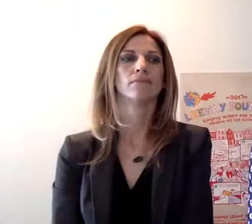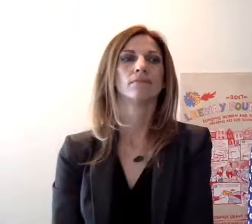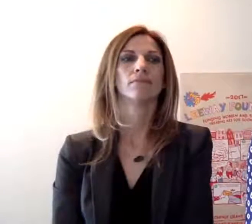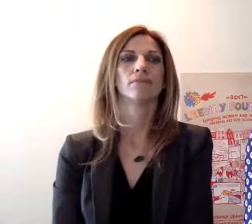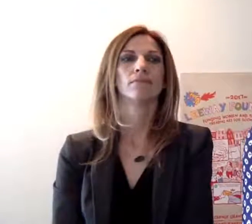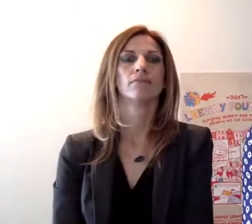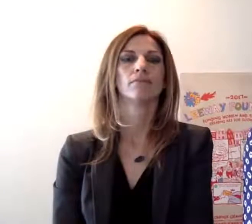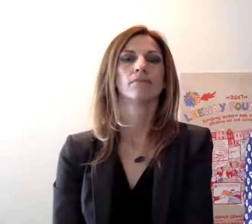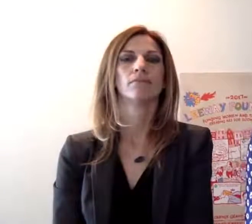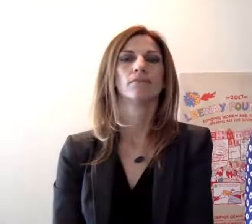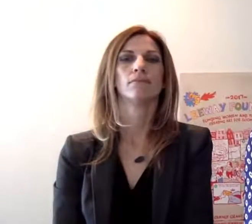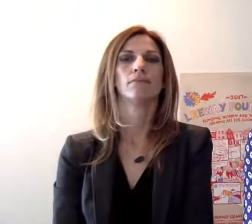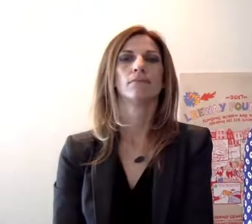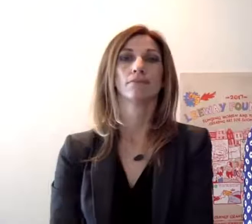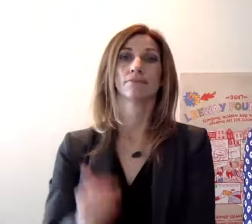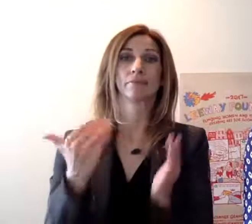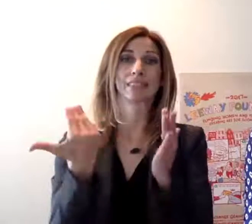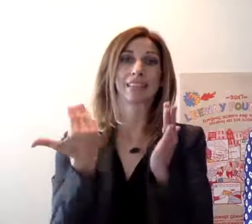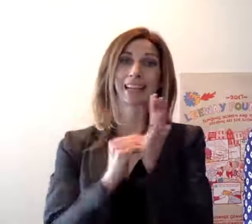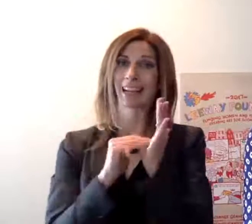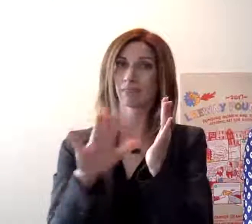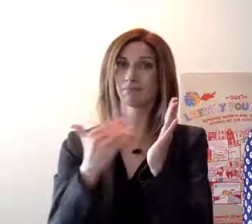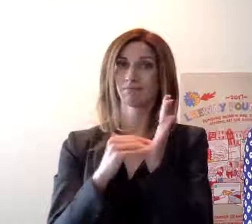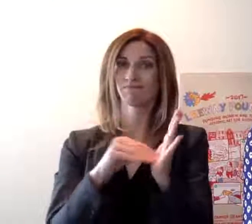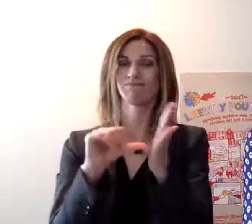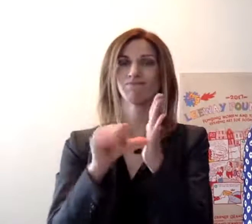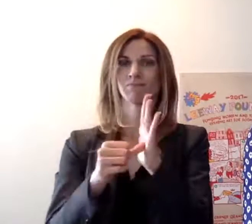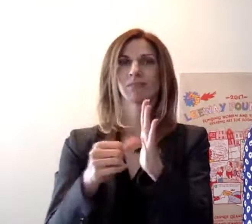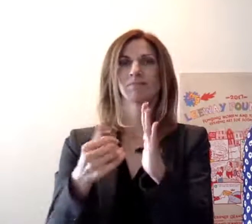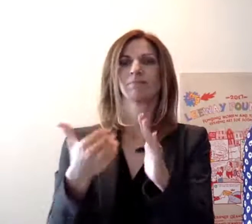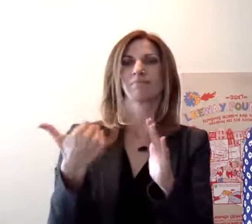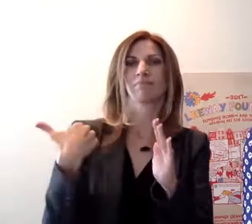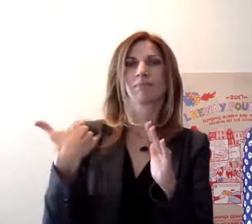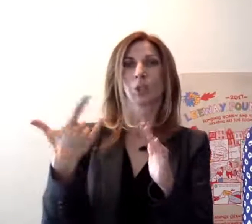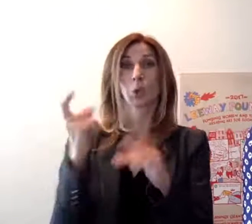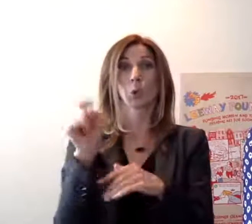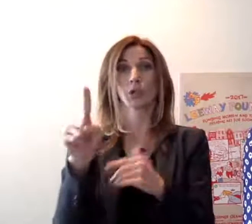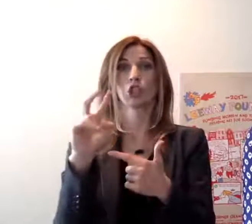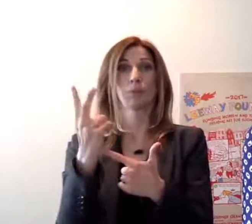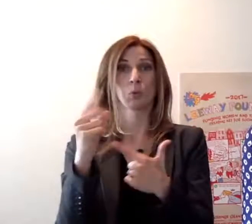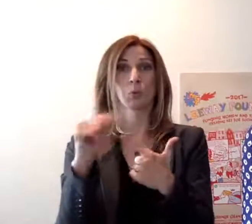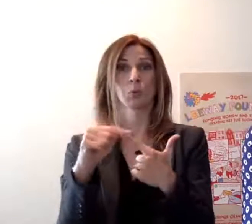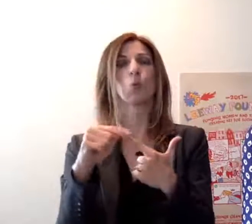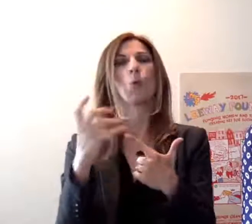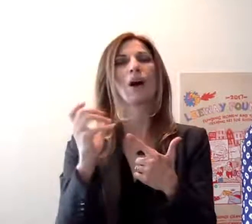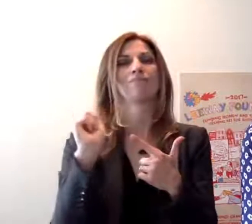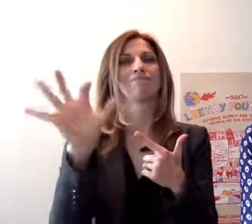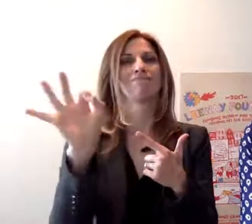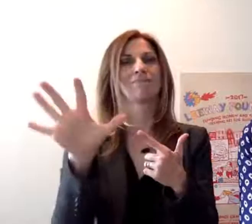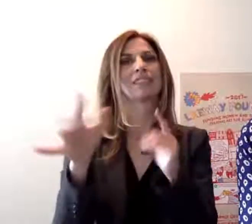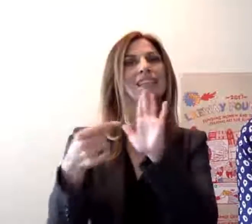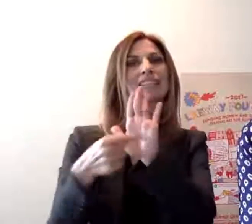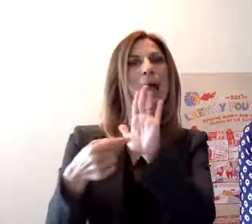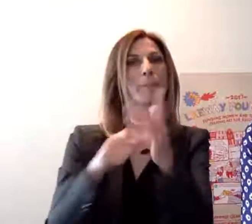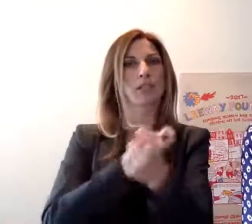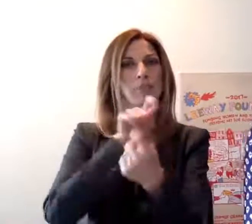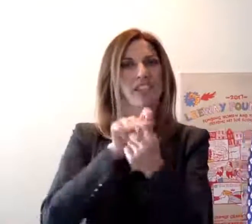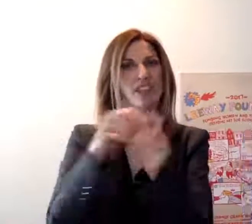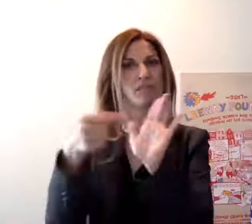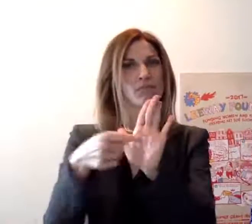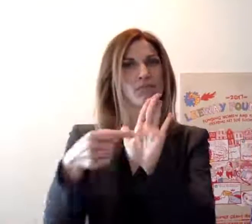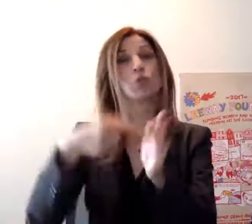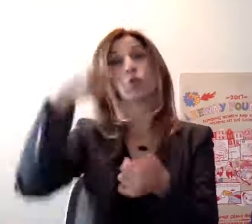So again, just to go back to my last thing on question number 2, you're giving specific examples of work. You're keeping